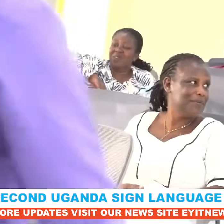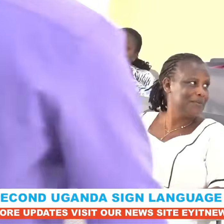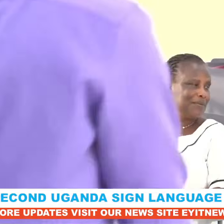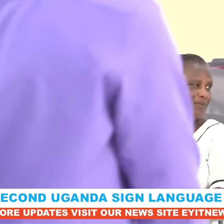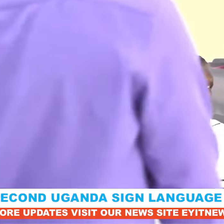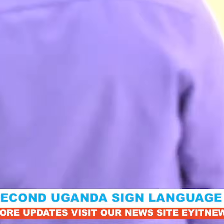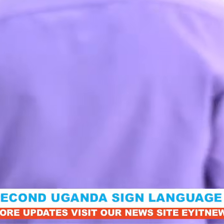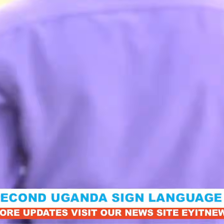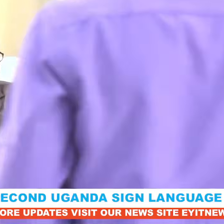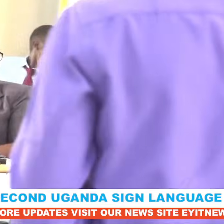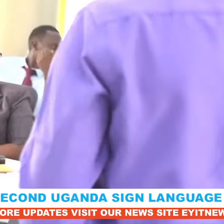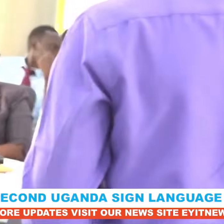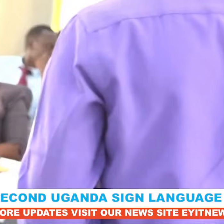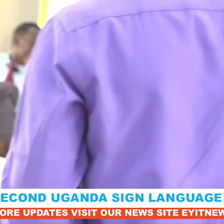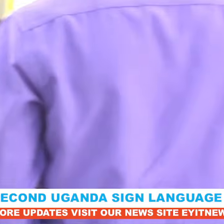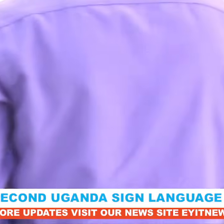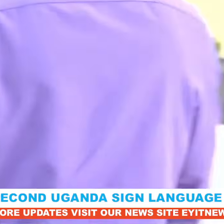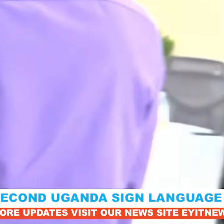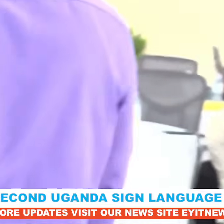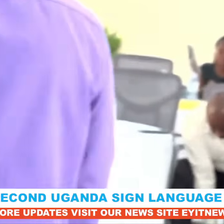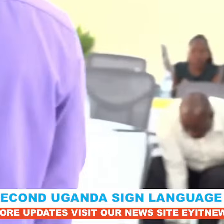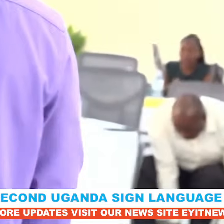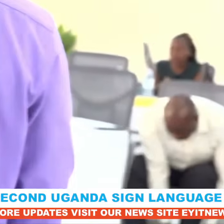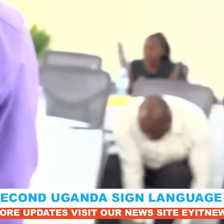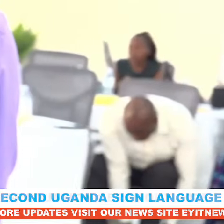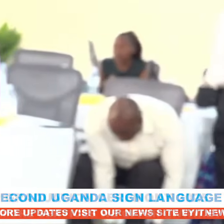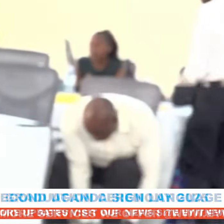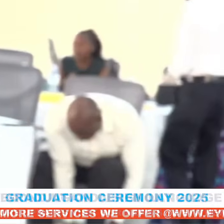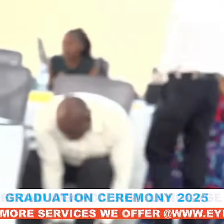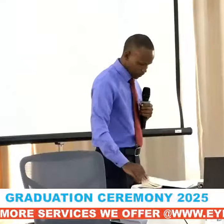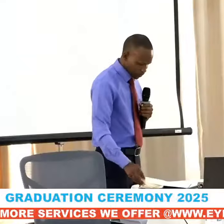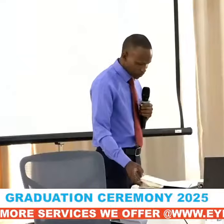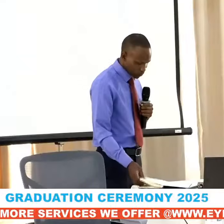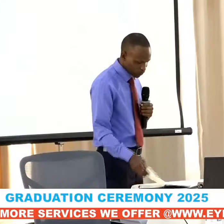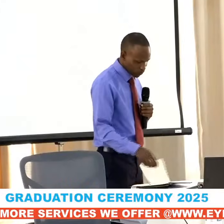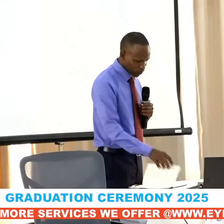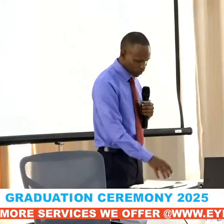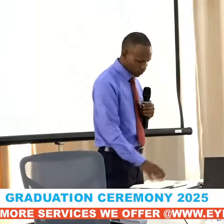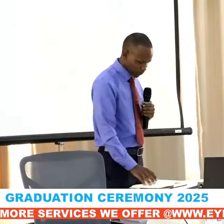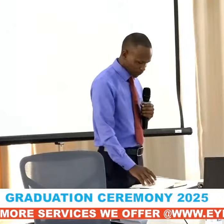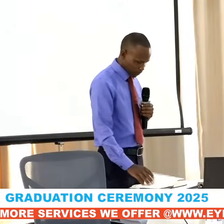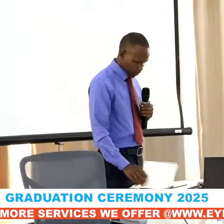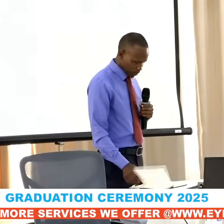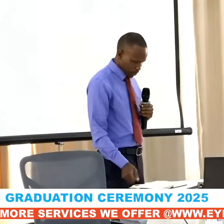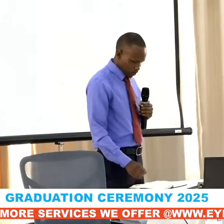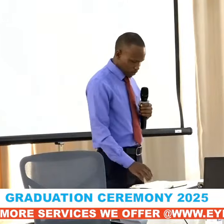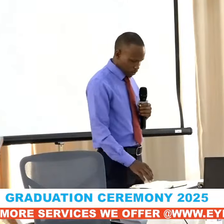Thank you so much, our guest of honor,